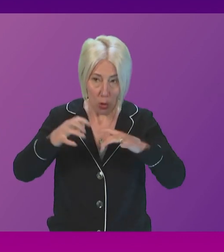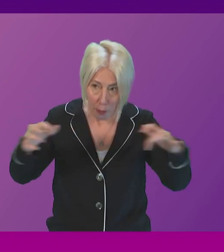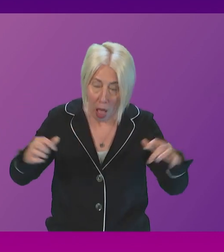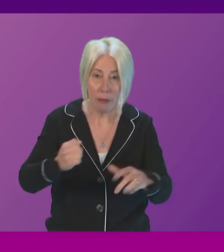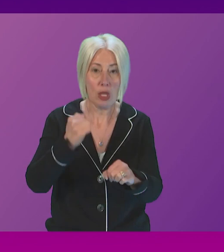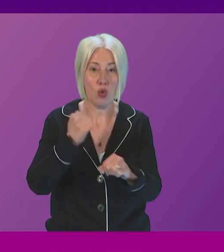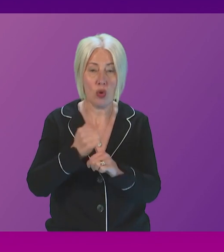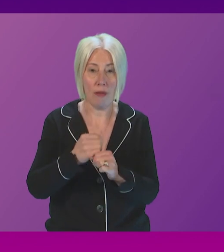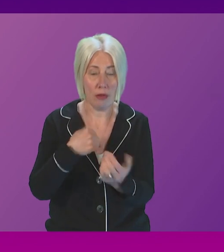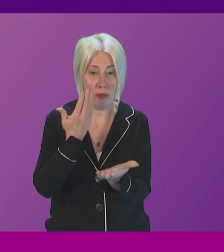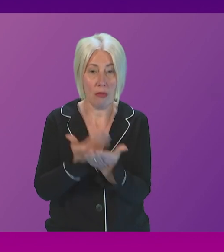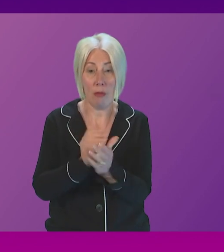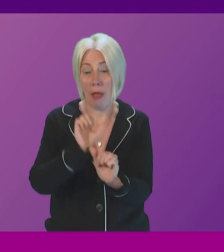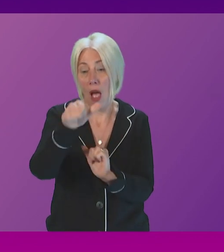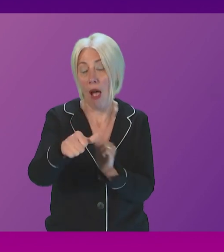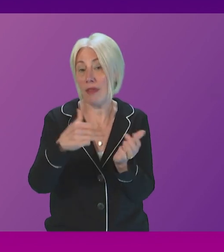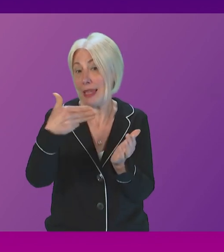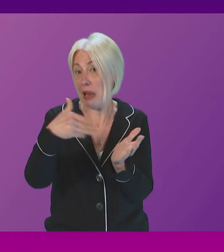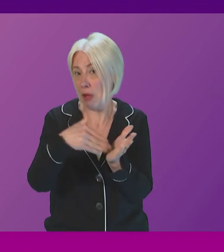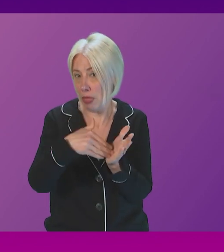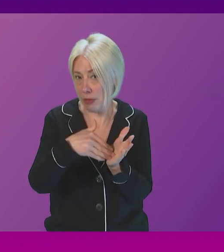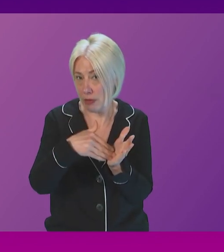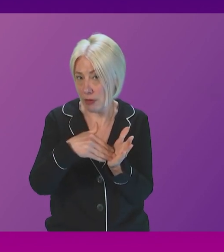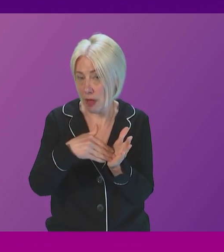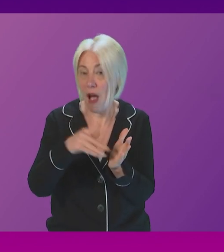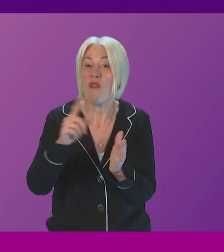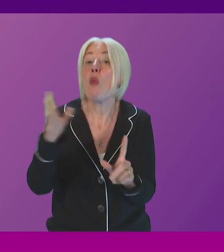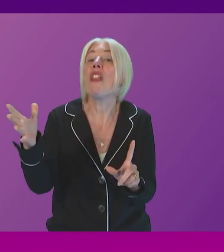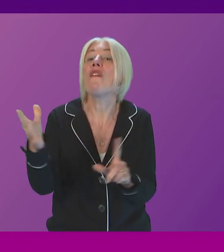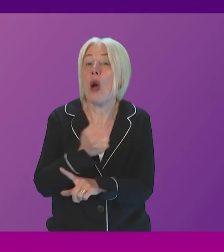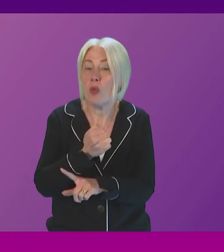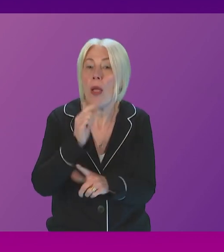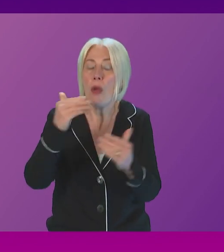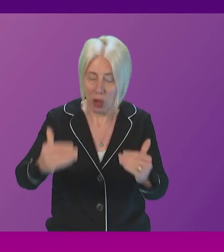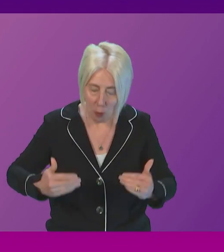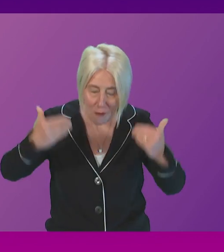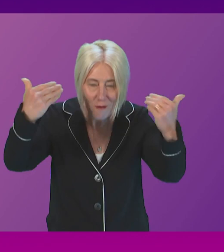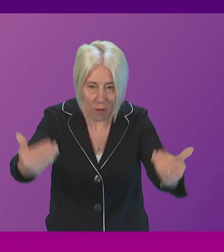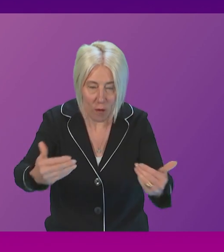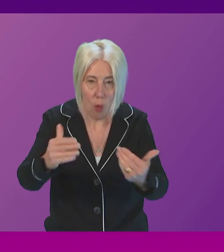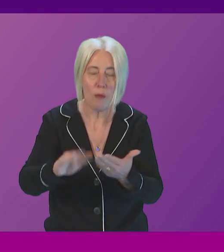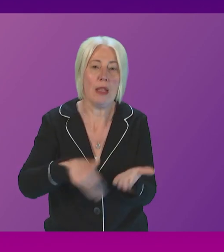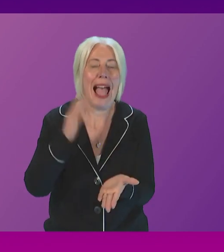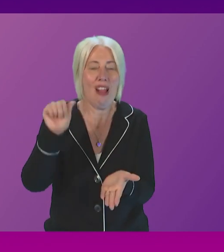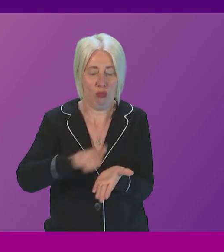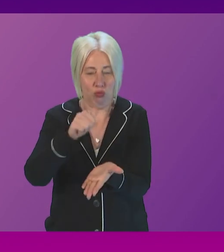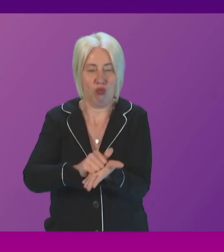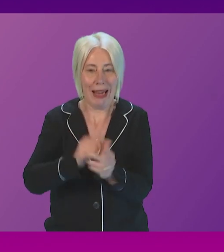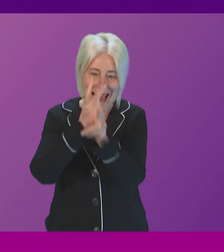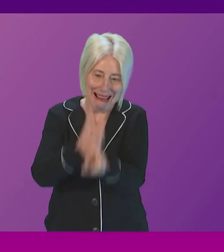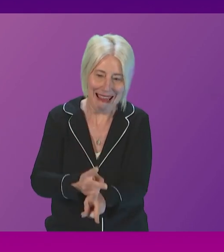government after nine months. Based on these findings, we can move forward, ensuring that adequate clear is provided.